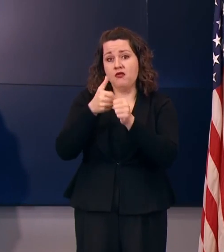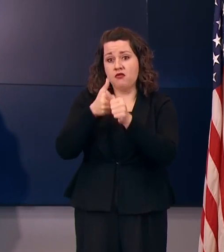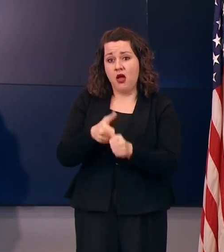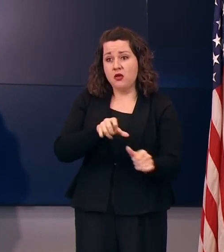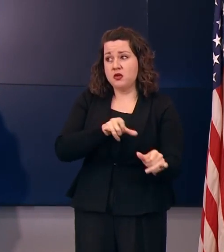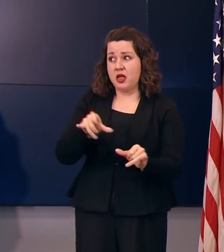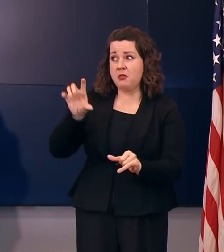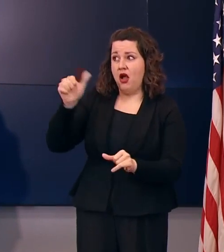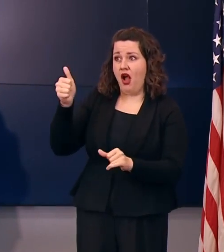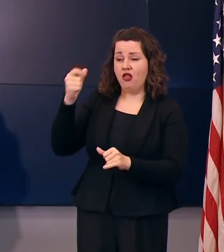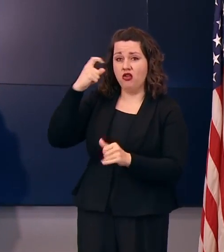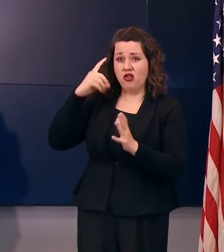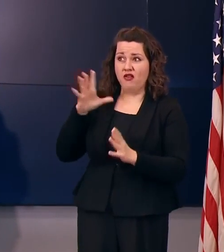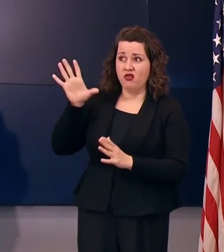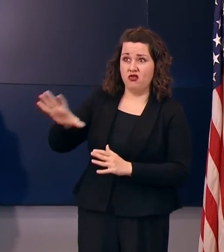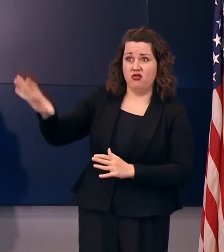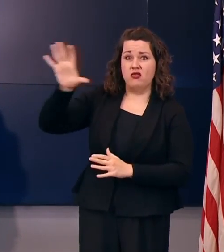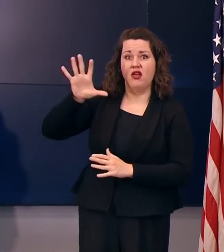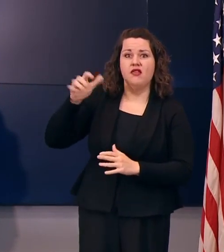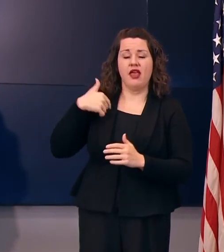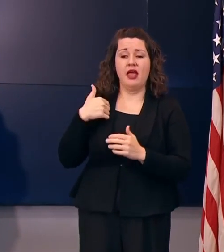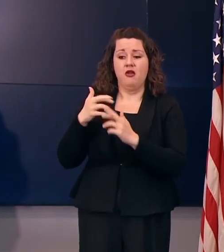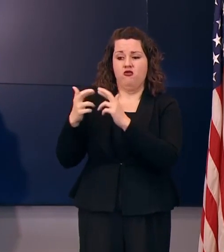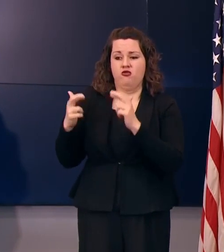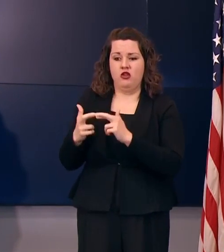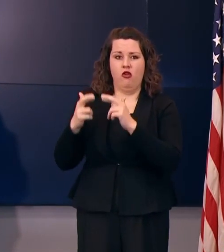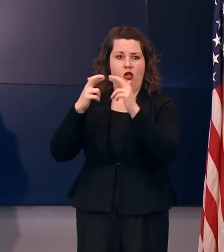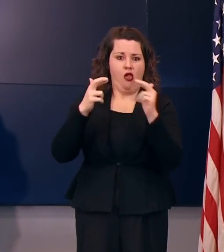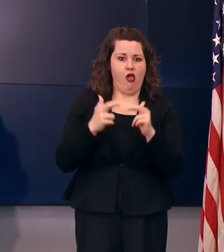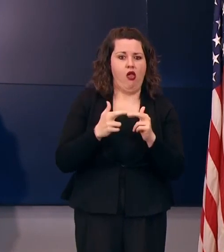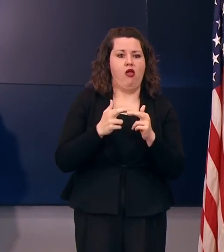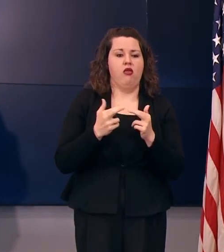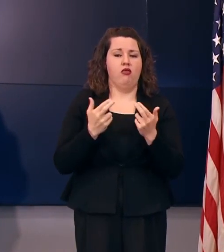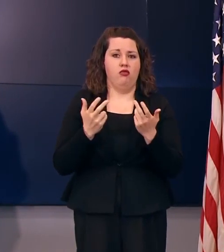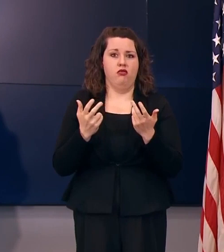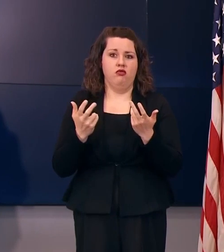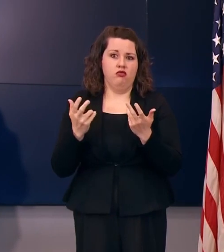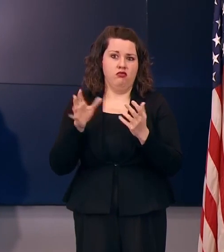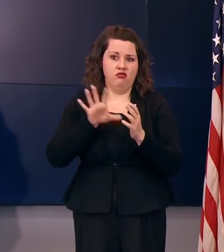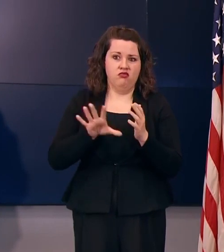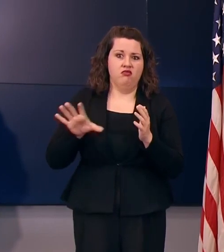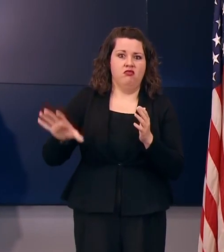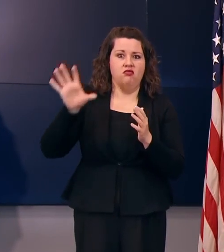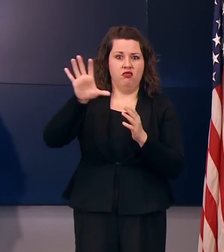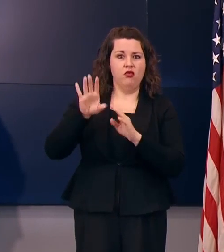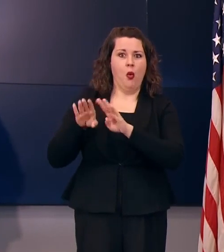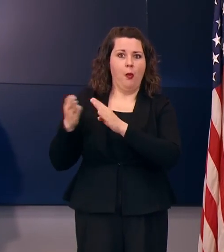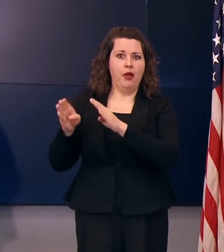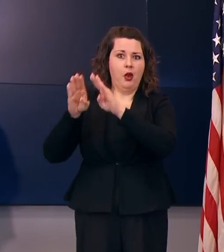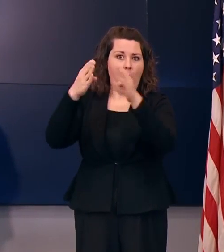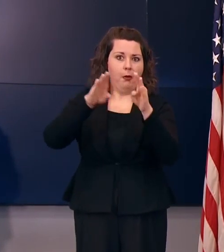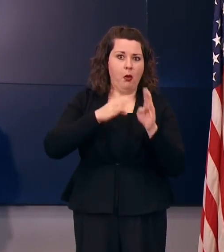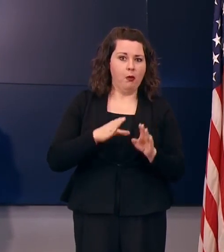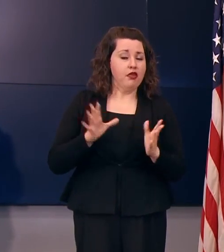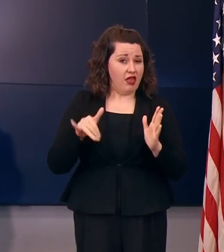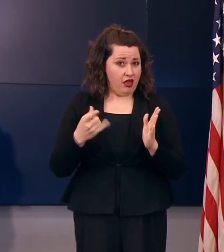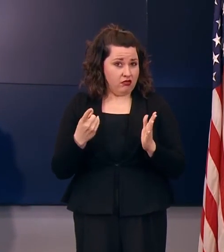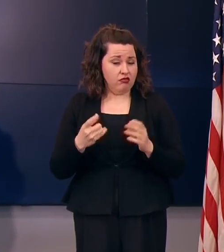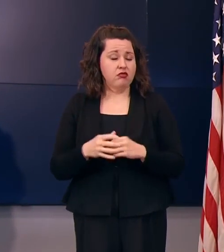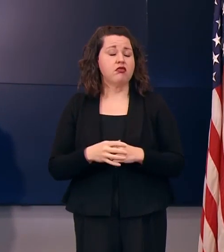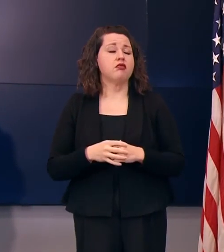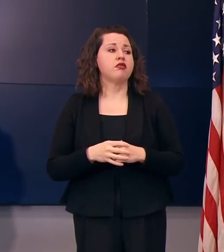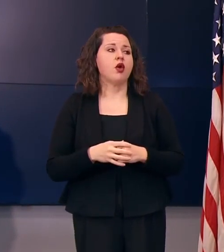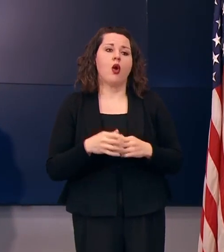country, or taking a regional multi-state coordination as they reopen their economies? Yeah. So we're looking at all